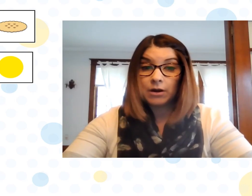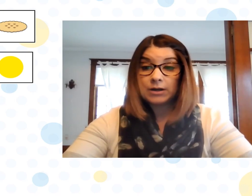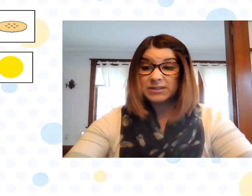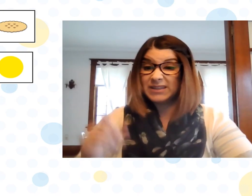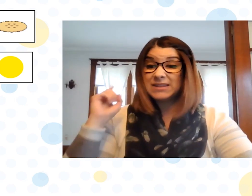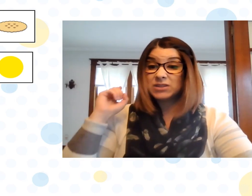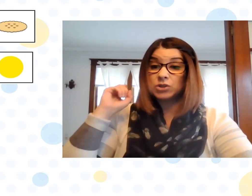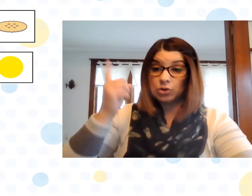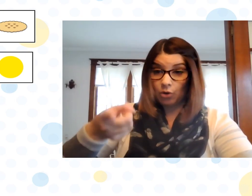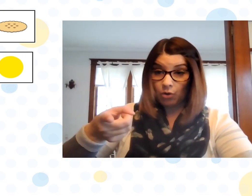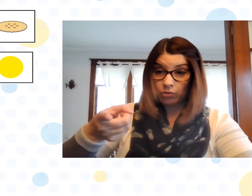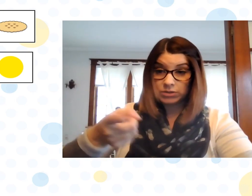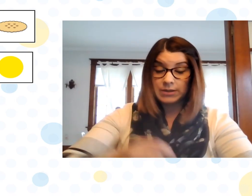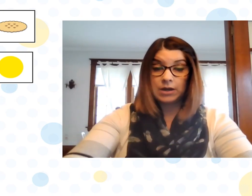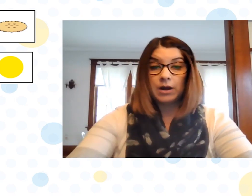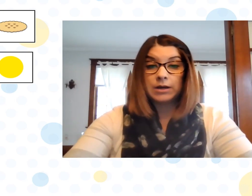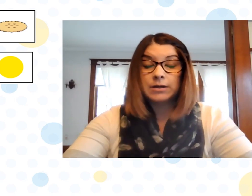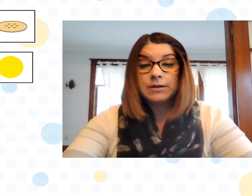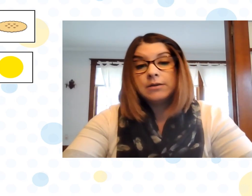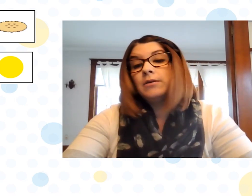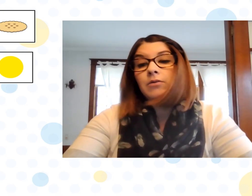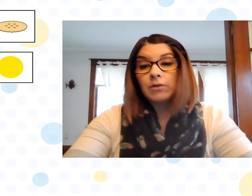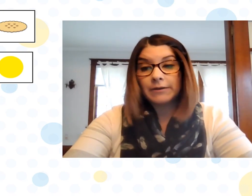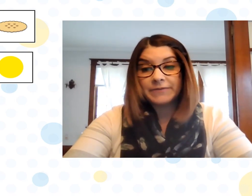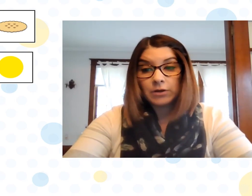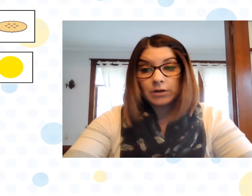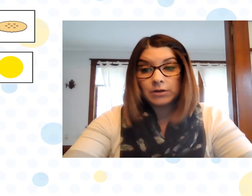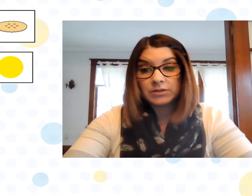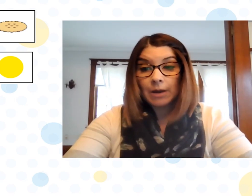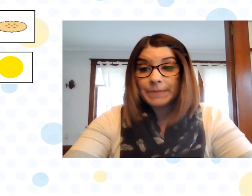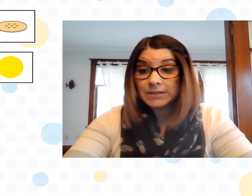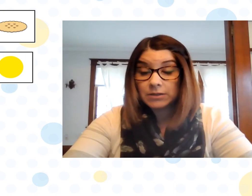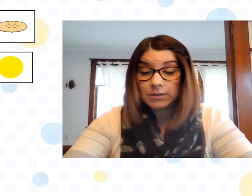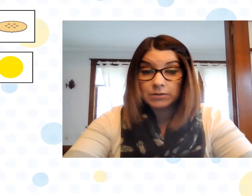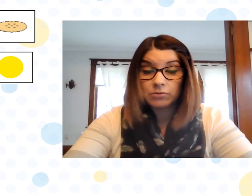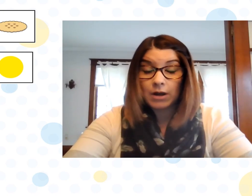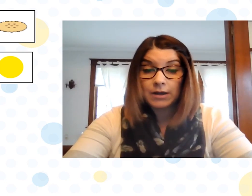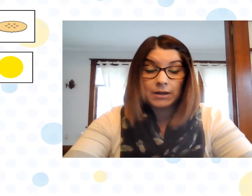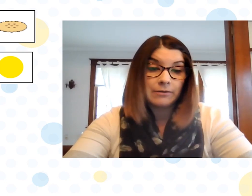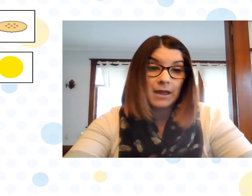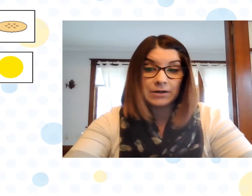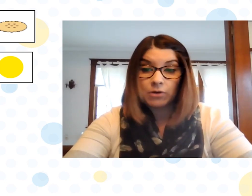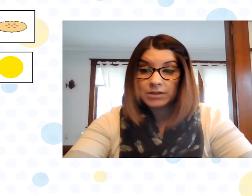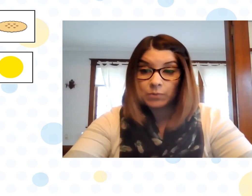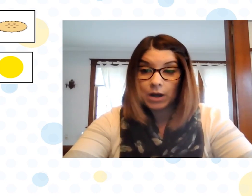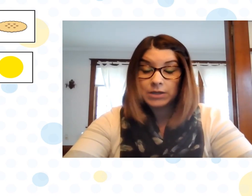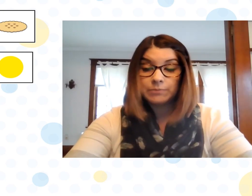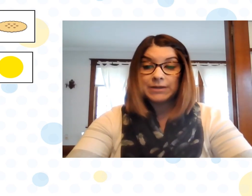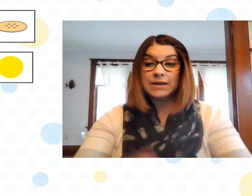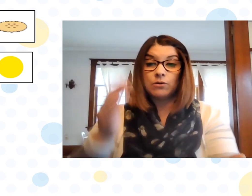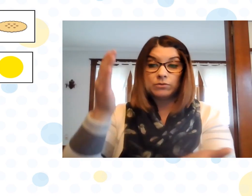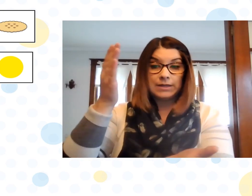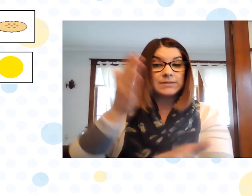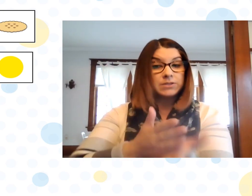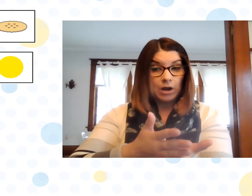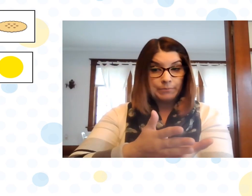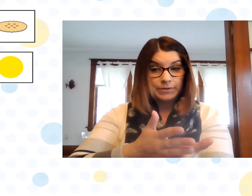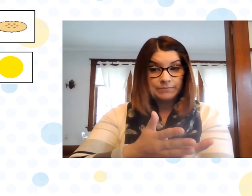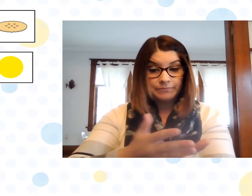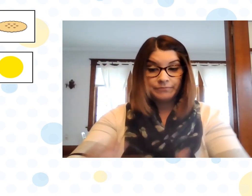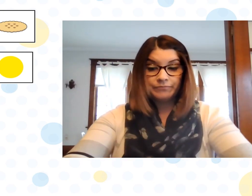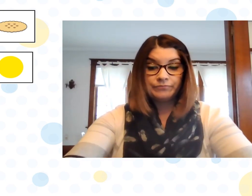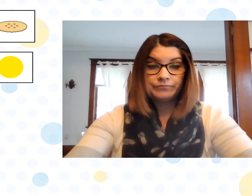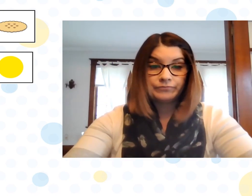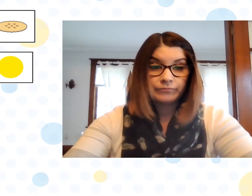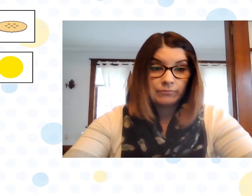car and say, let's go to the car. Or if you're stopping to at a crosswalk, you might say, oh, let's stop.